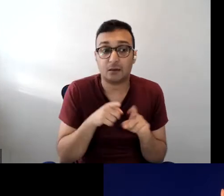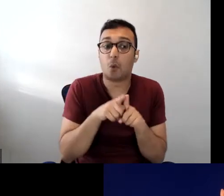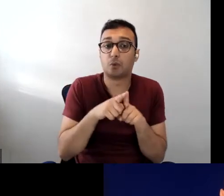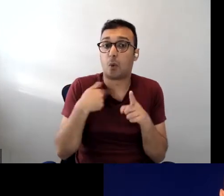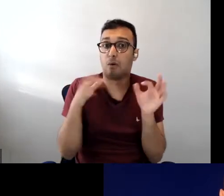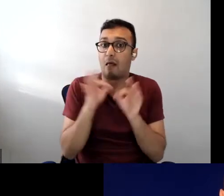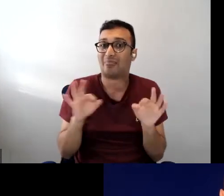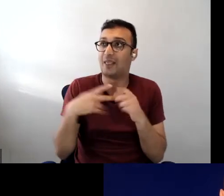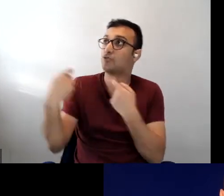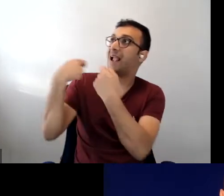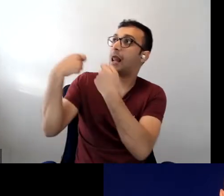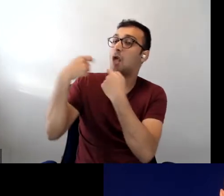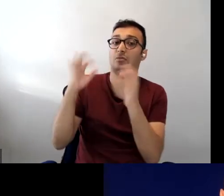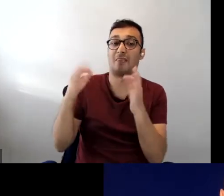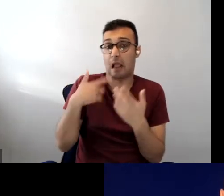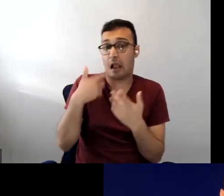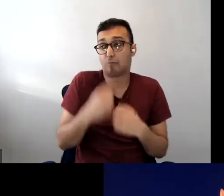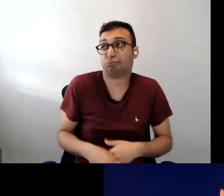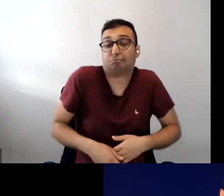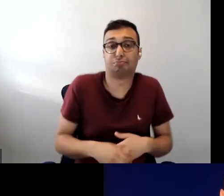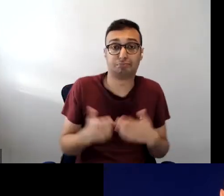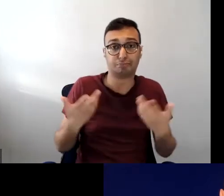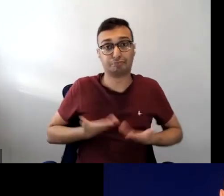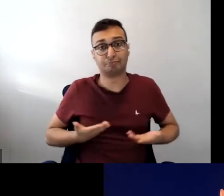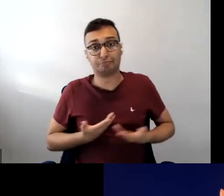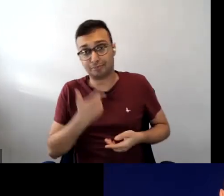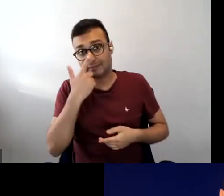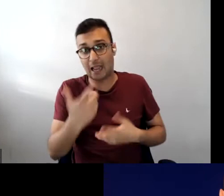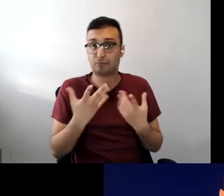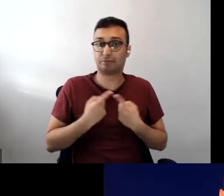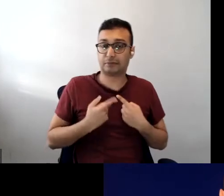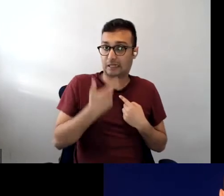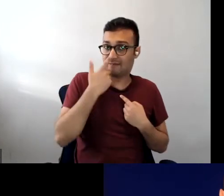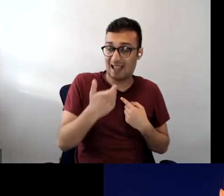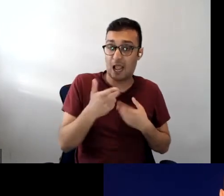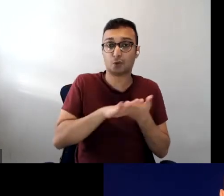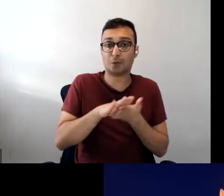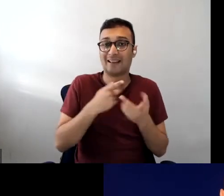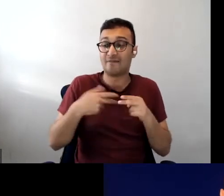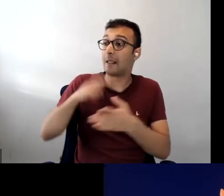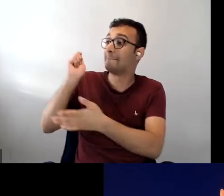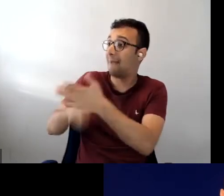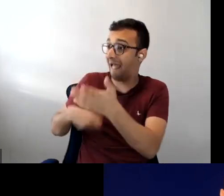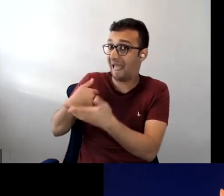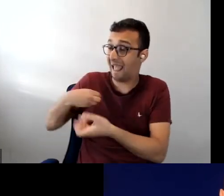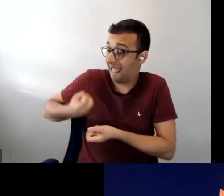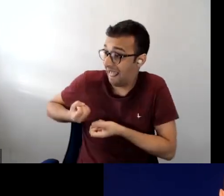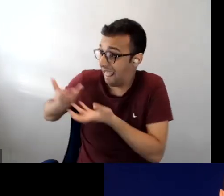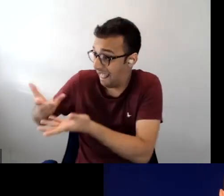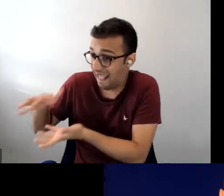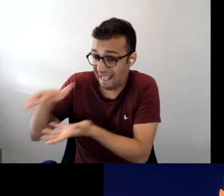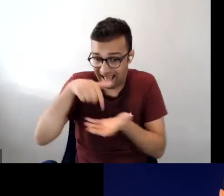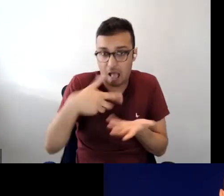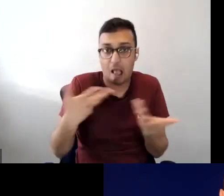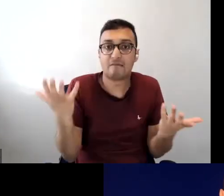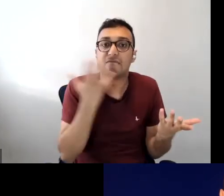or regulated. So if an AT is not working or faulty, it's very hard for people to get comeback. And I think the other weakness that was clear is a